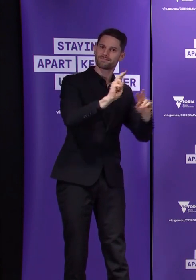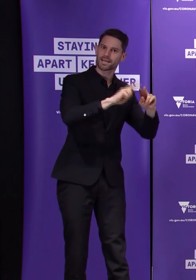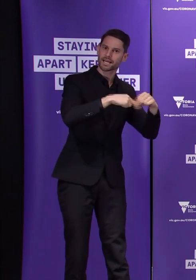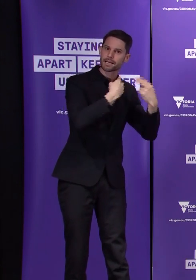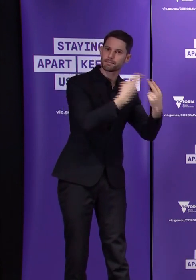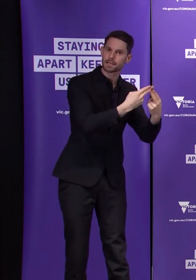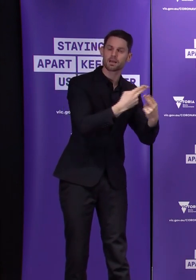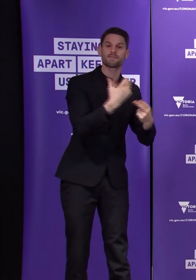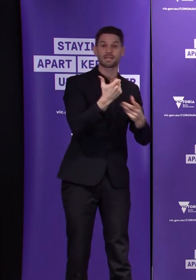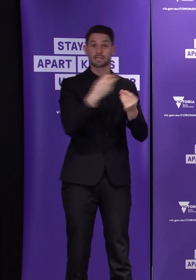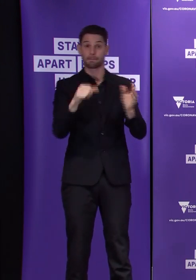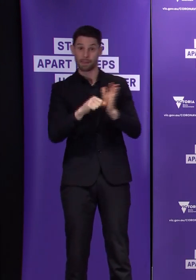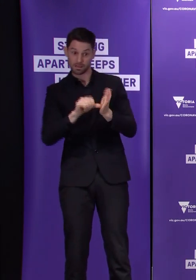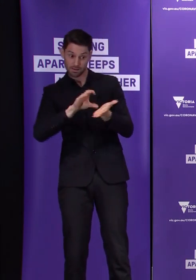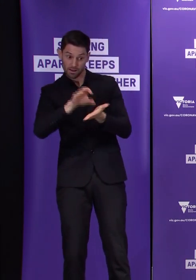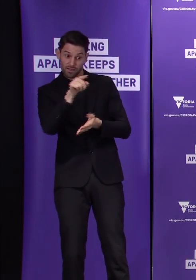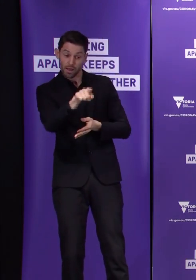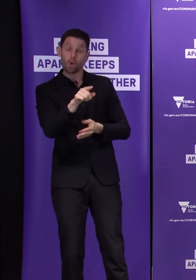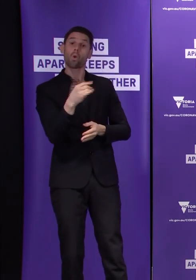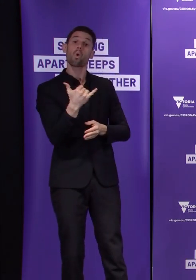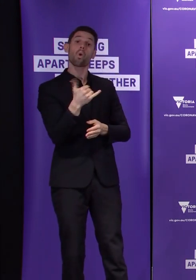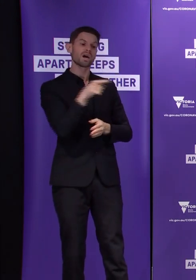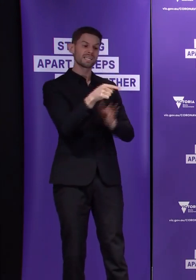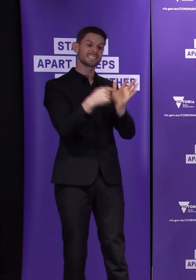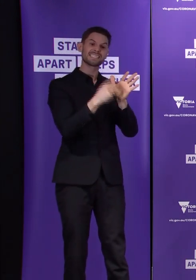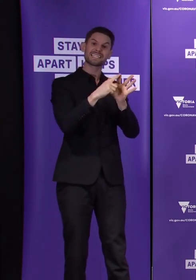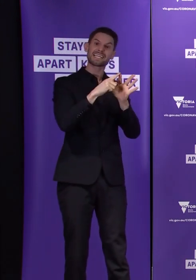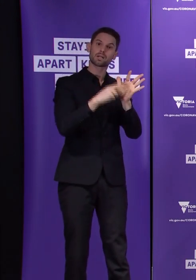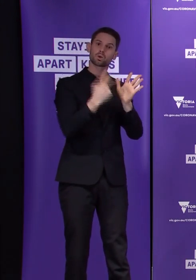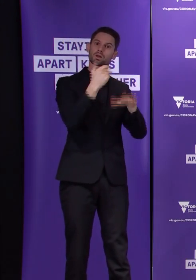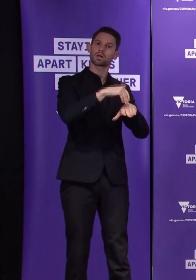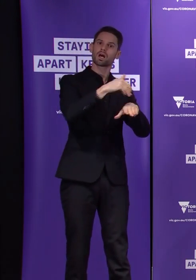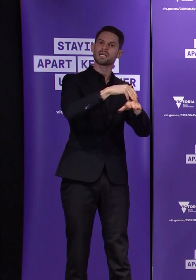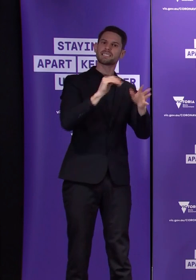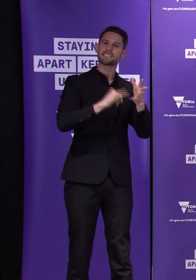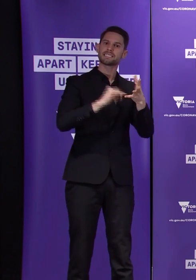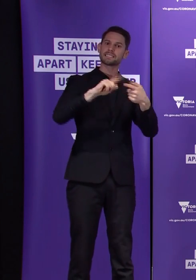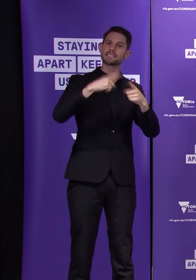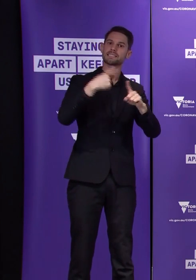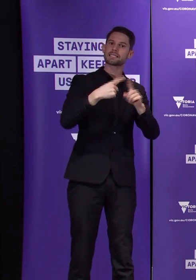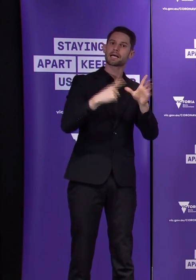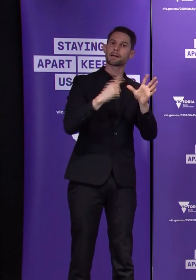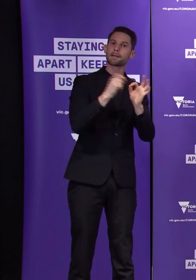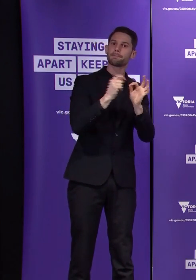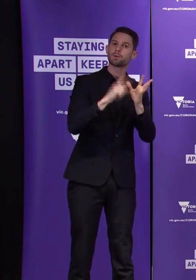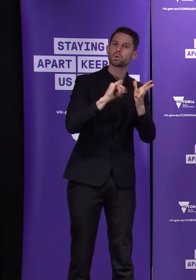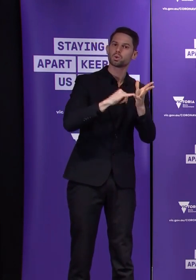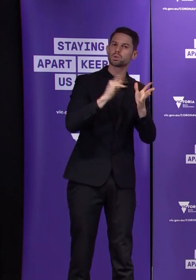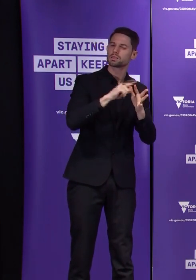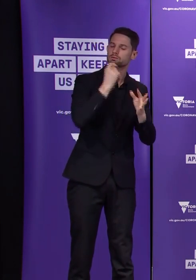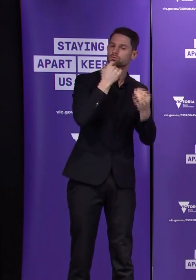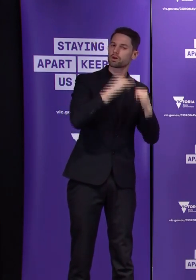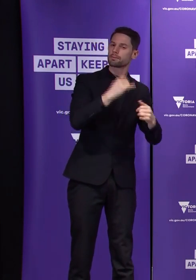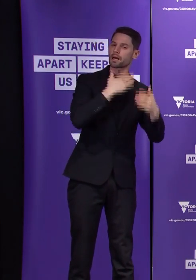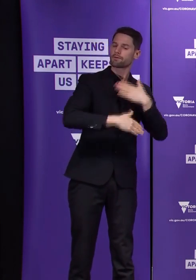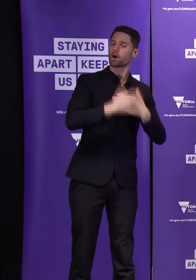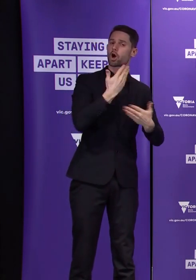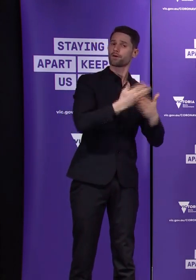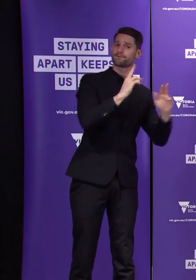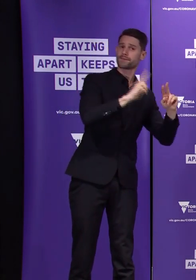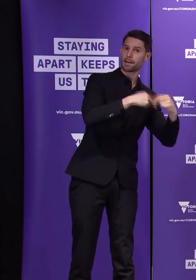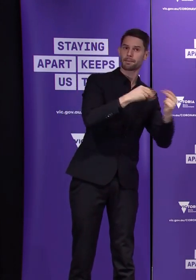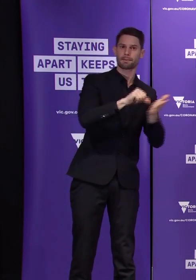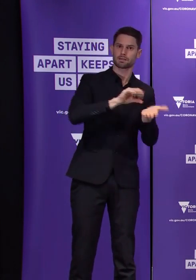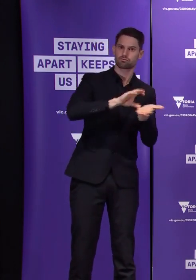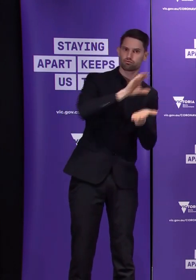adolescent programs that go to sexually abusive behaviours, among other things. So it is there is a series of different components to it, and of